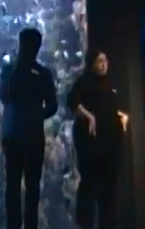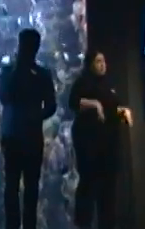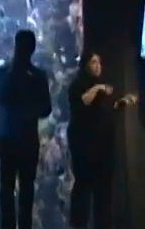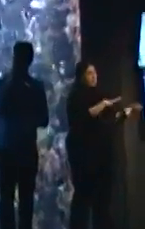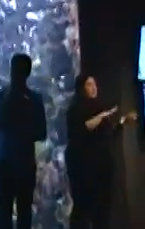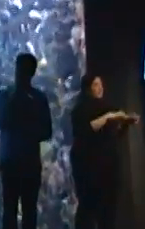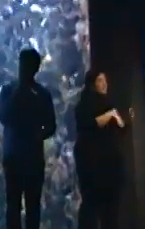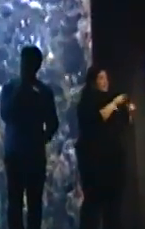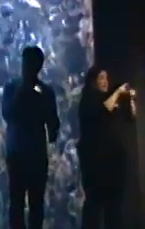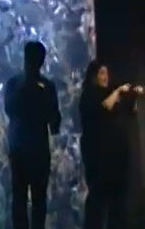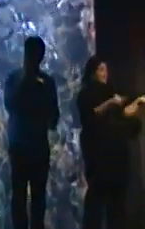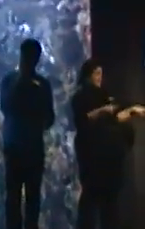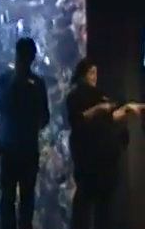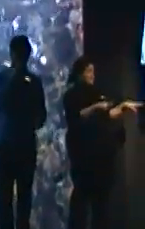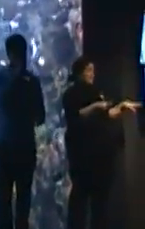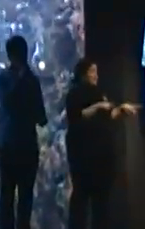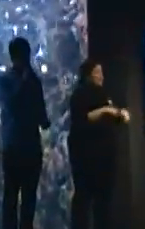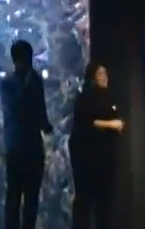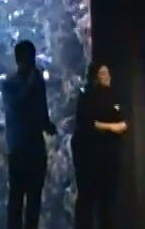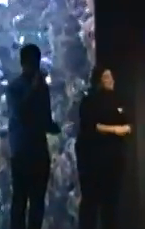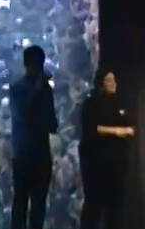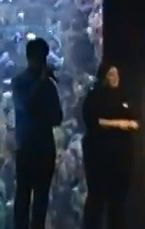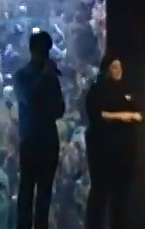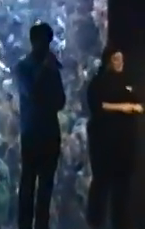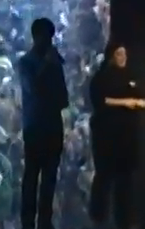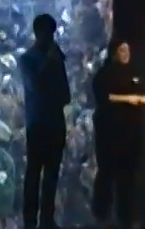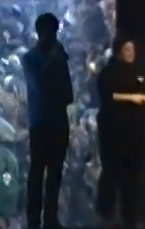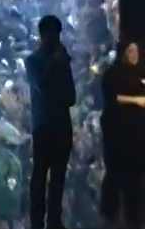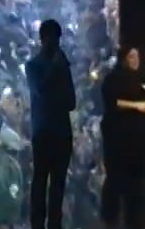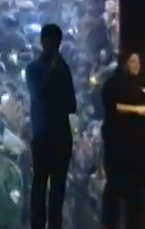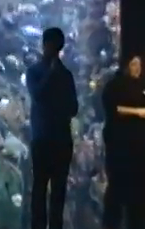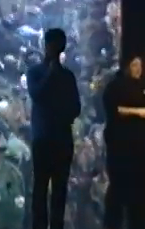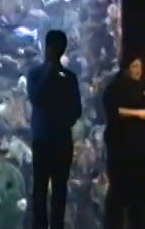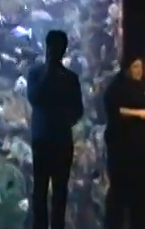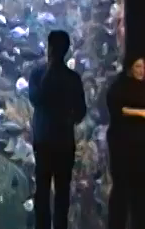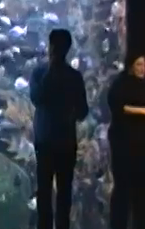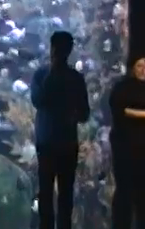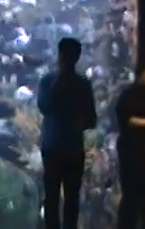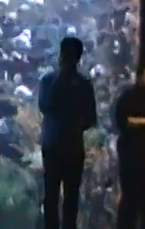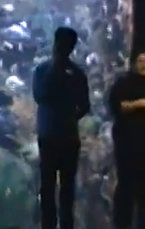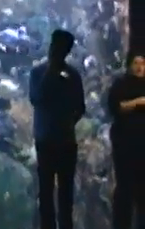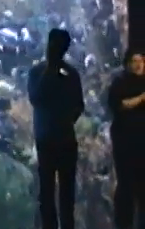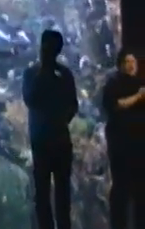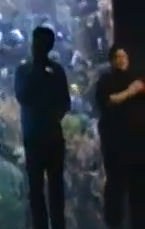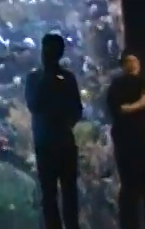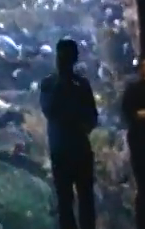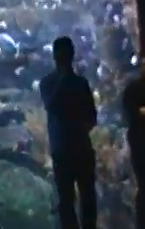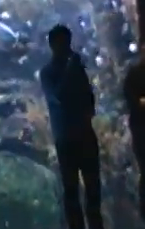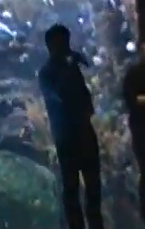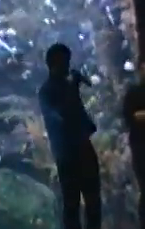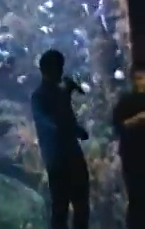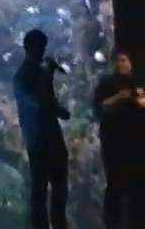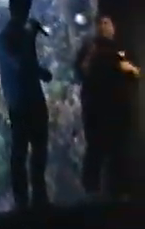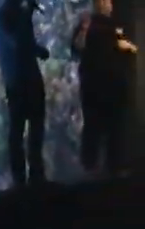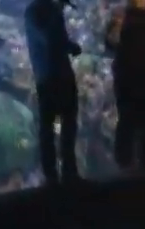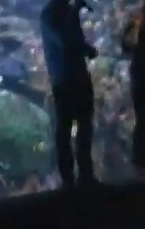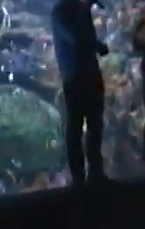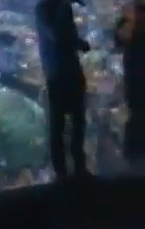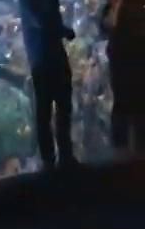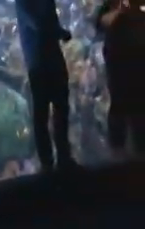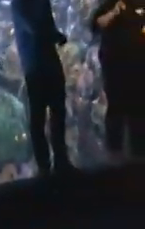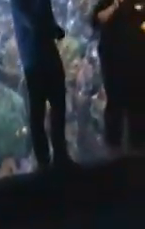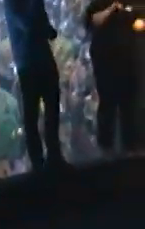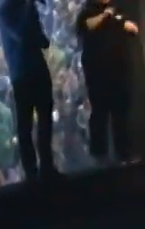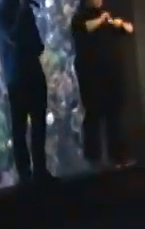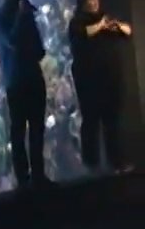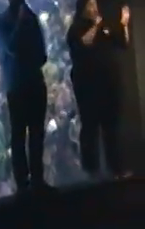It's one of our divers' favorite habitats to dive in. It's a very warm habitat that we have here. It's also bright and